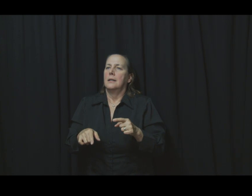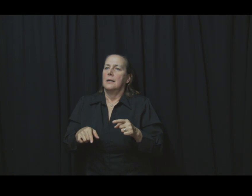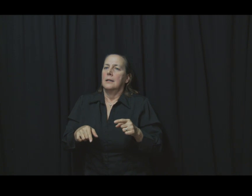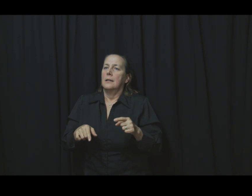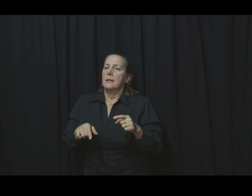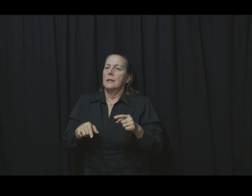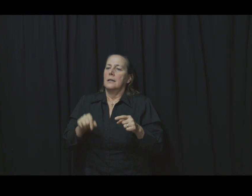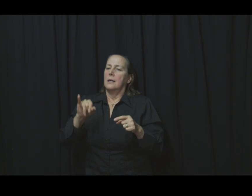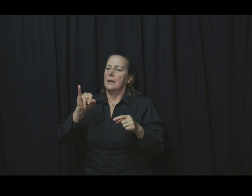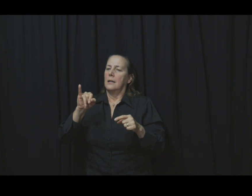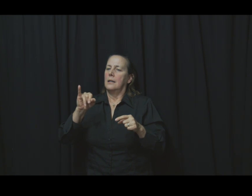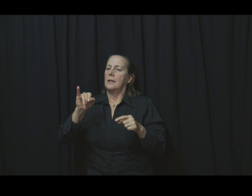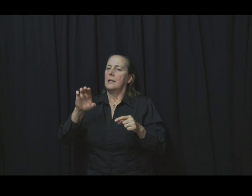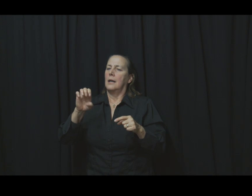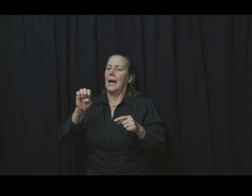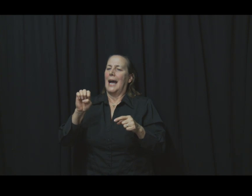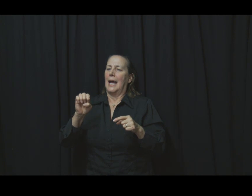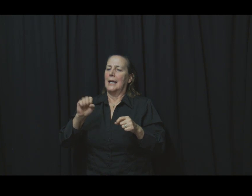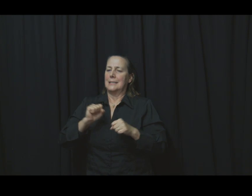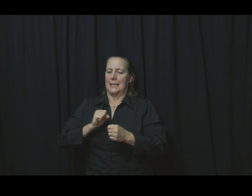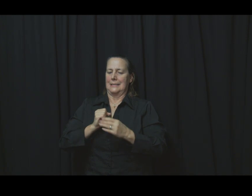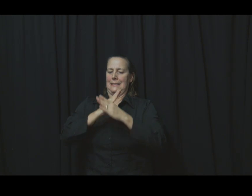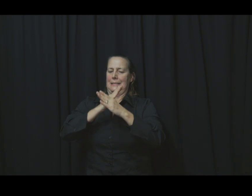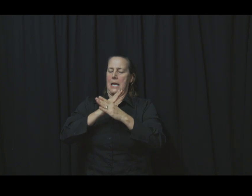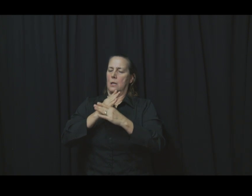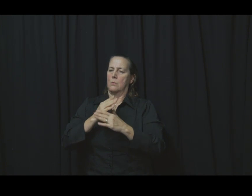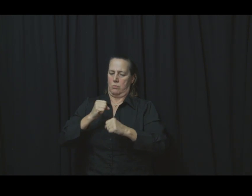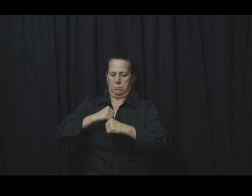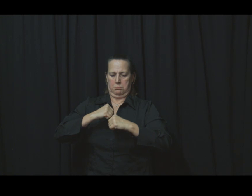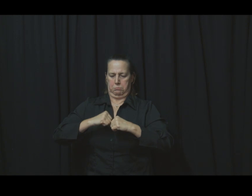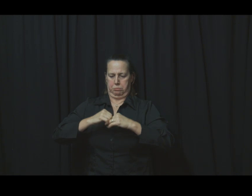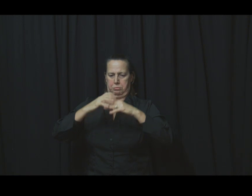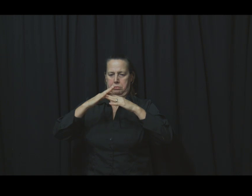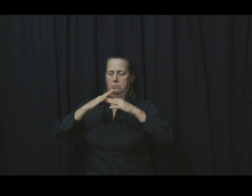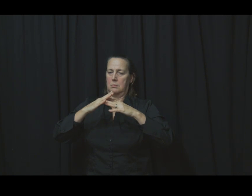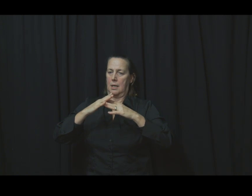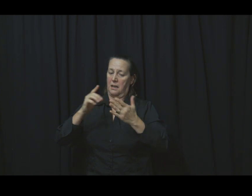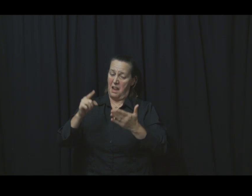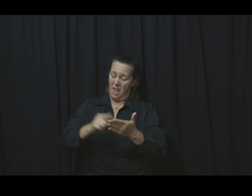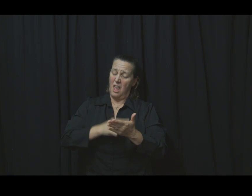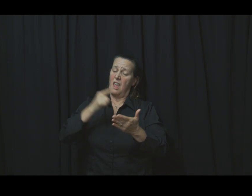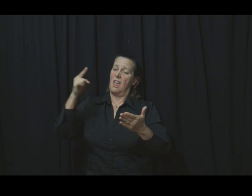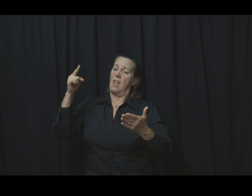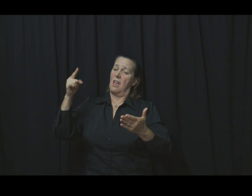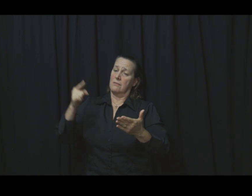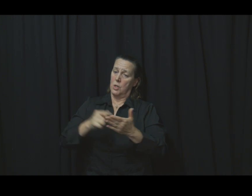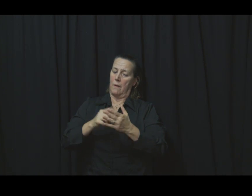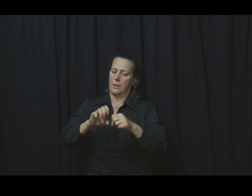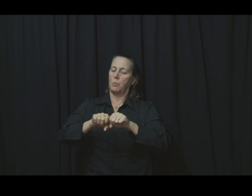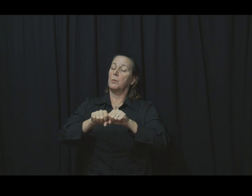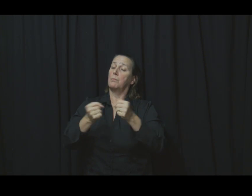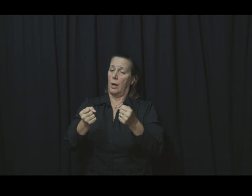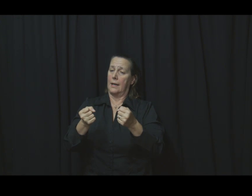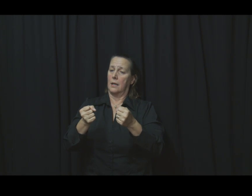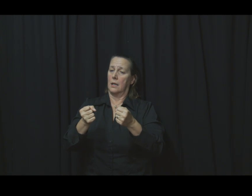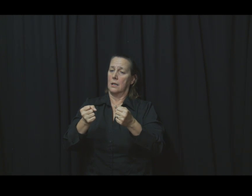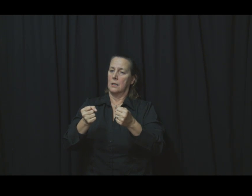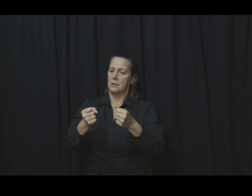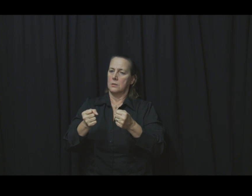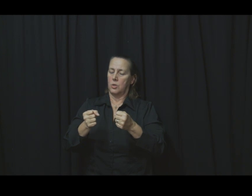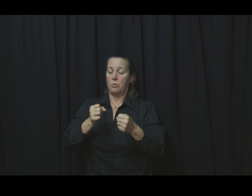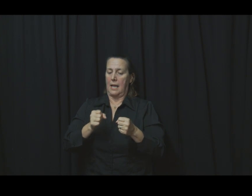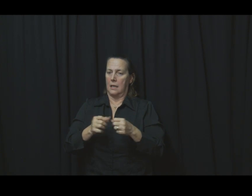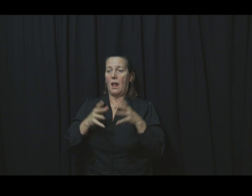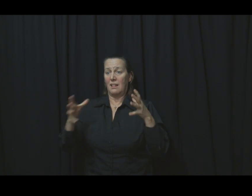ice dam would form at Lake Missoula, and once in a while it would break. It would build up and break, and there were multiple floods in